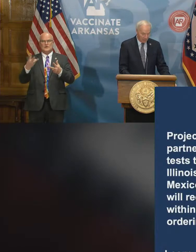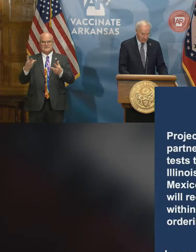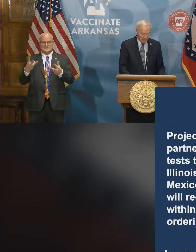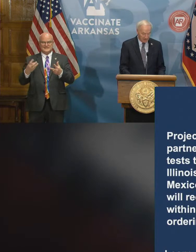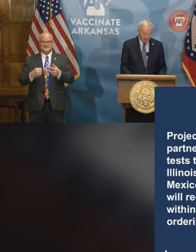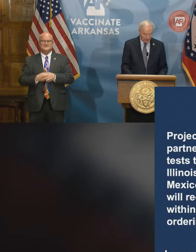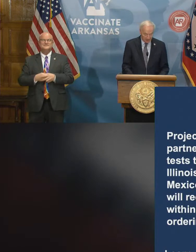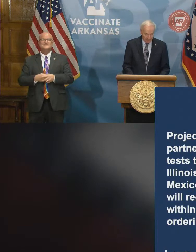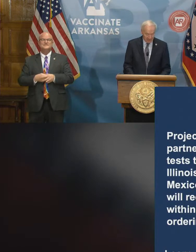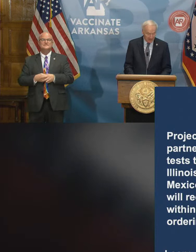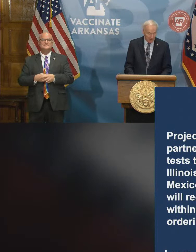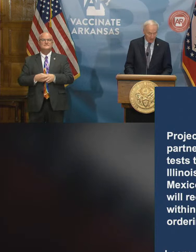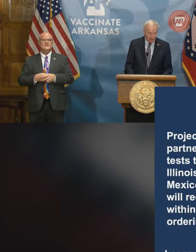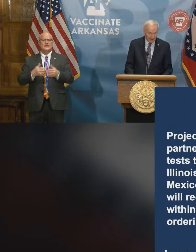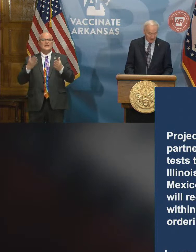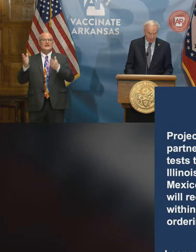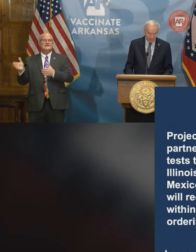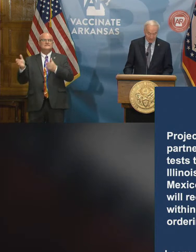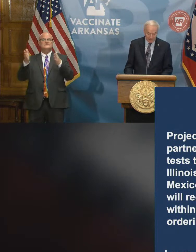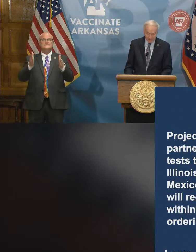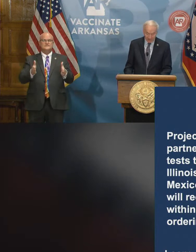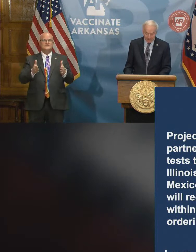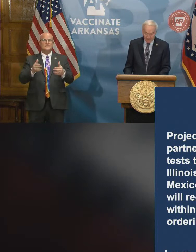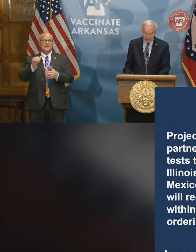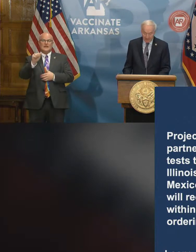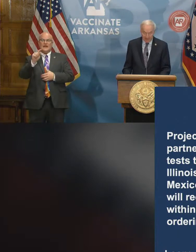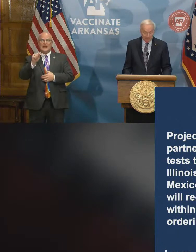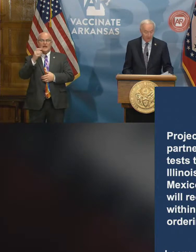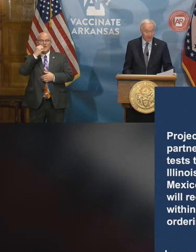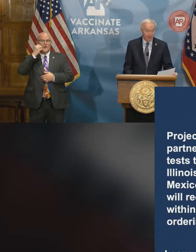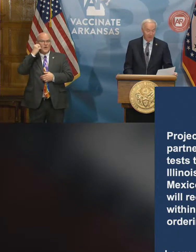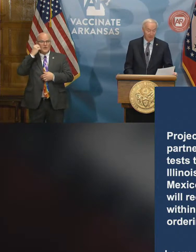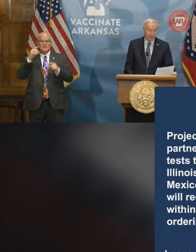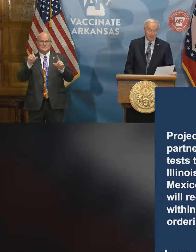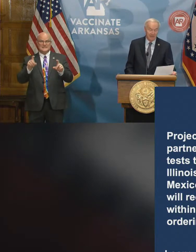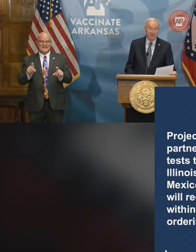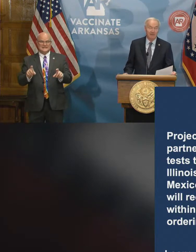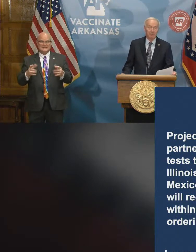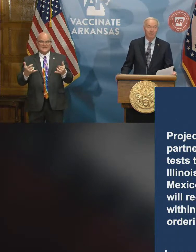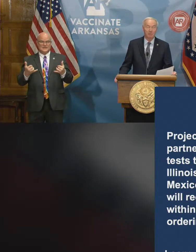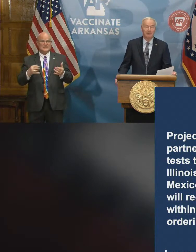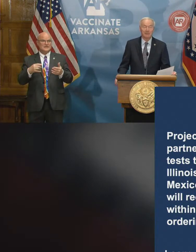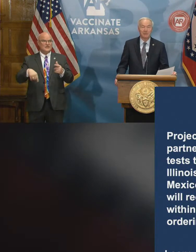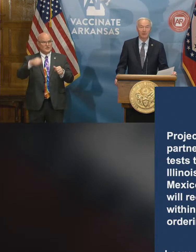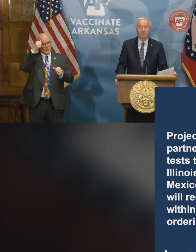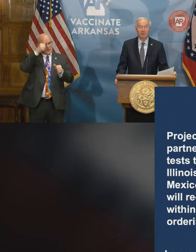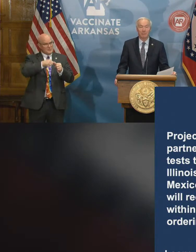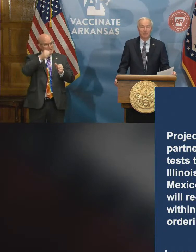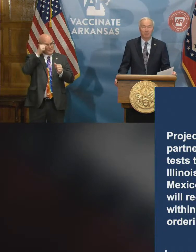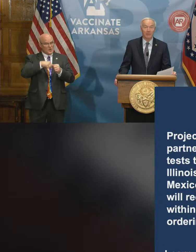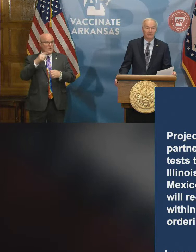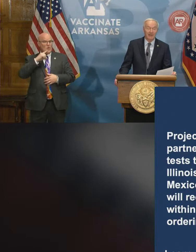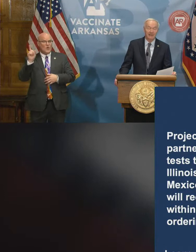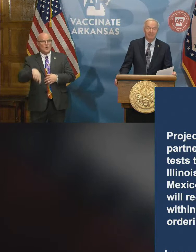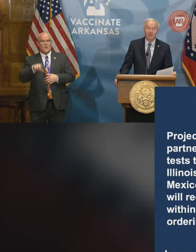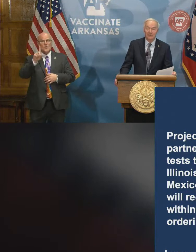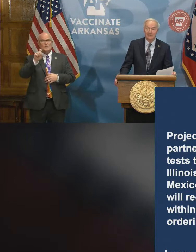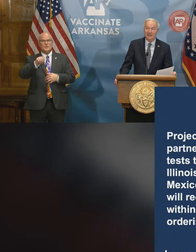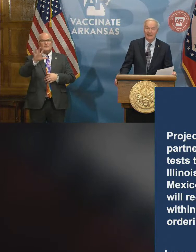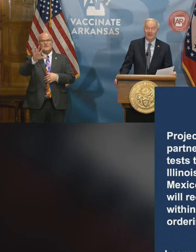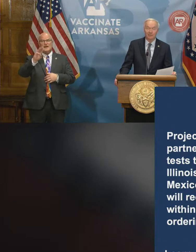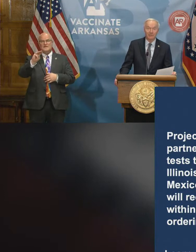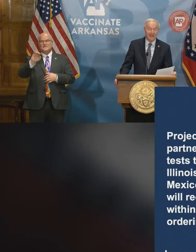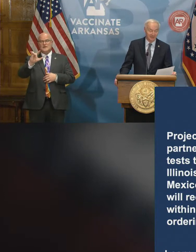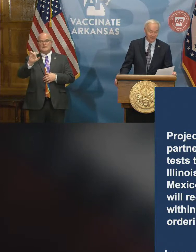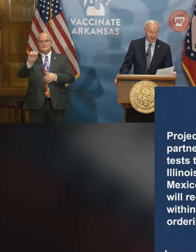And then I wanted to talk about our at-home test. First of all, as everyone remembers, we ordered 1.5